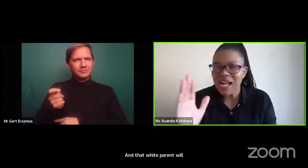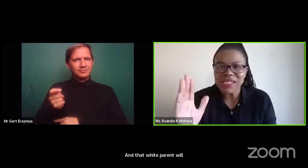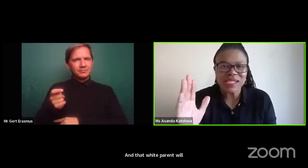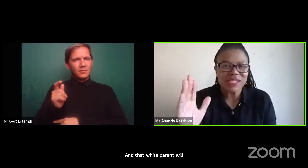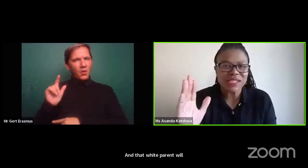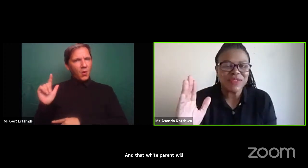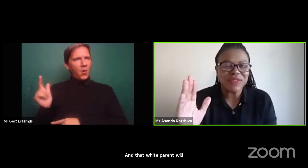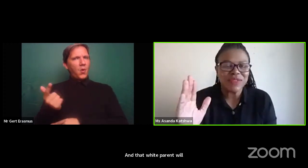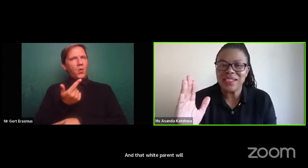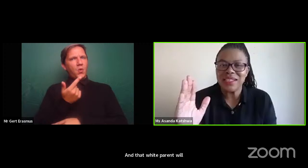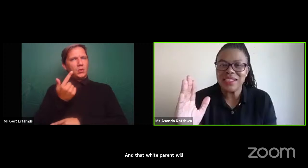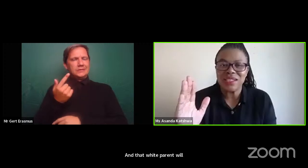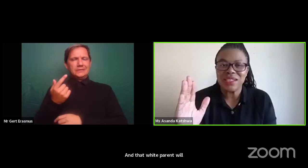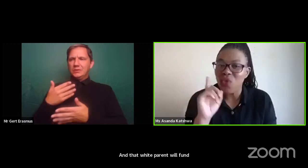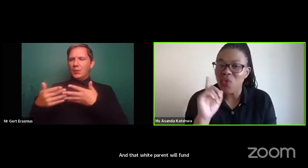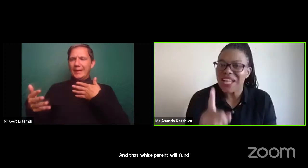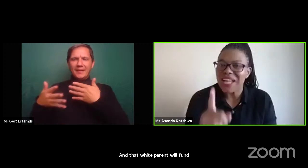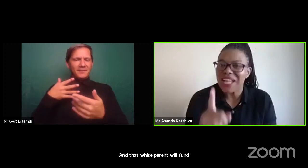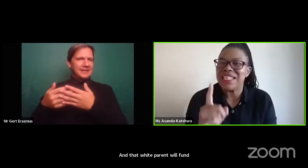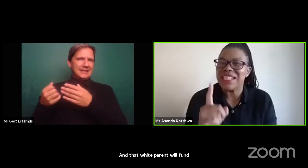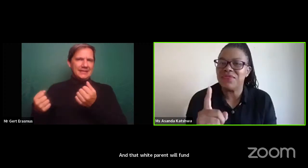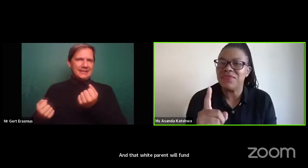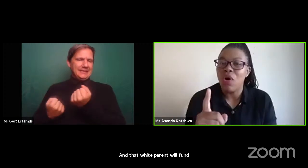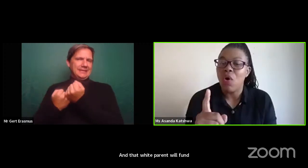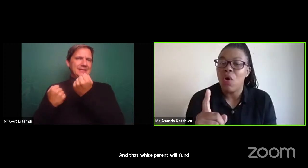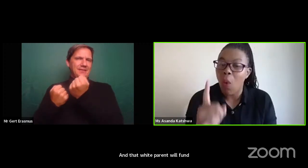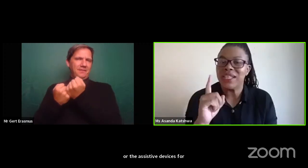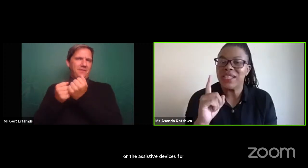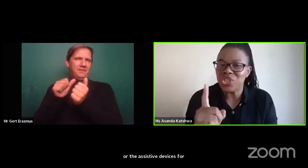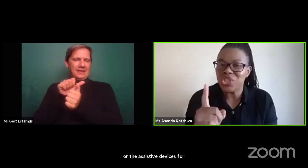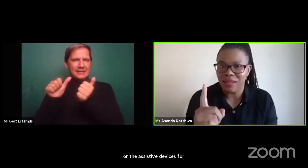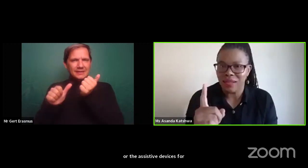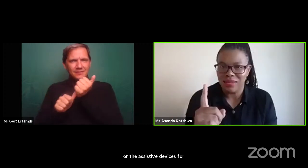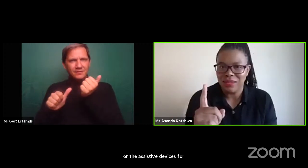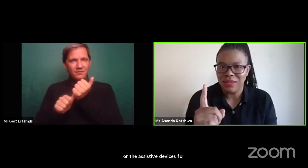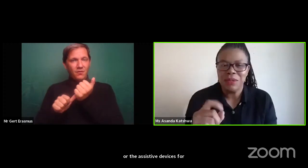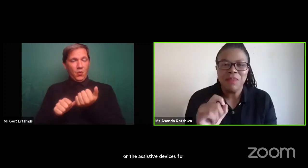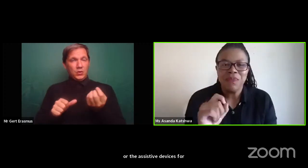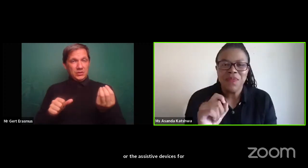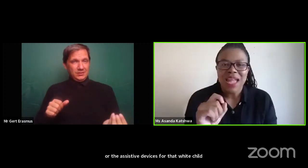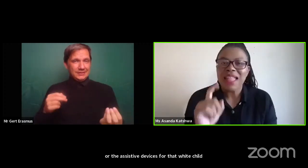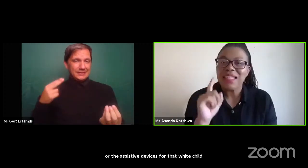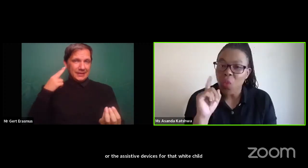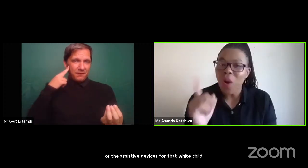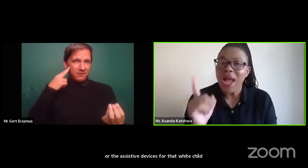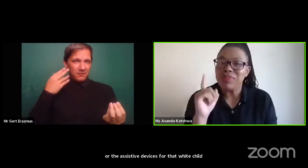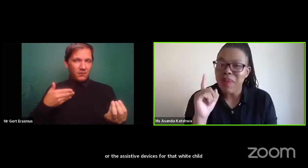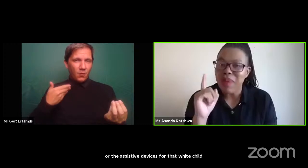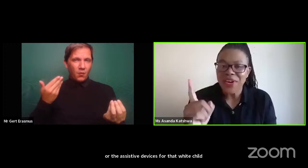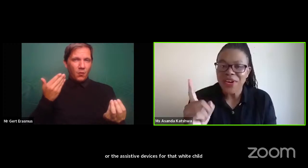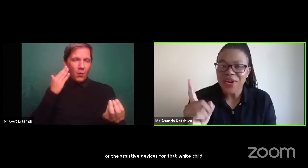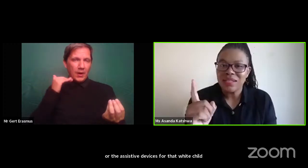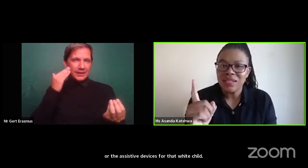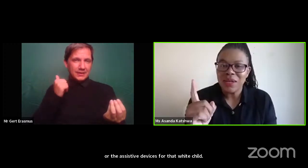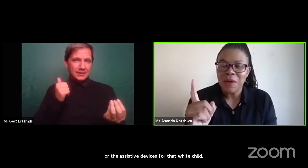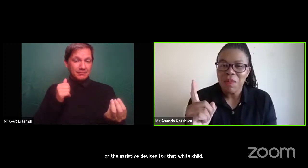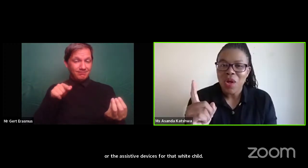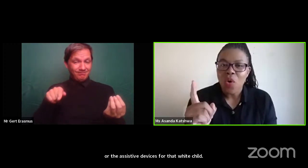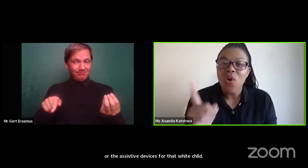all the assistive devices for that deaf white child. And that white